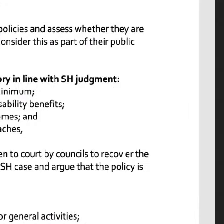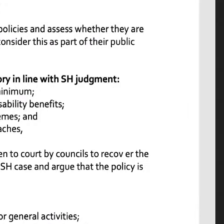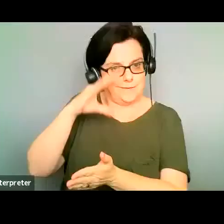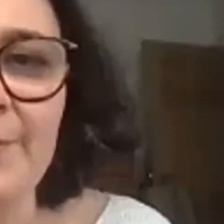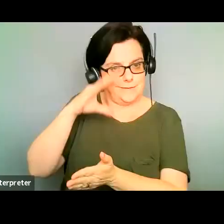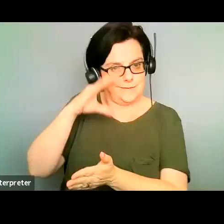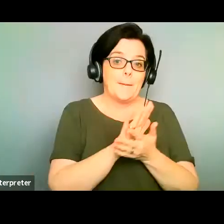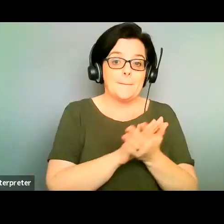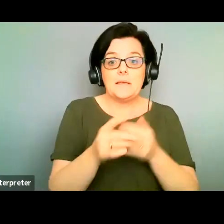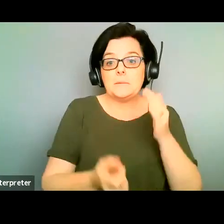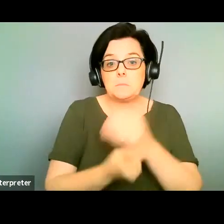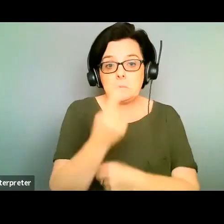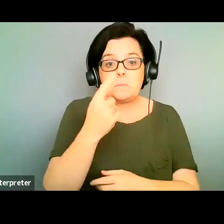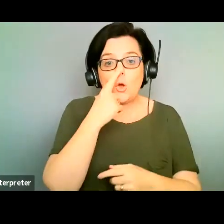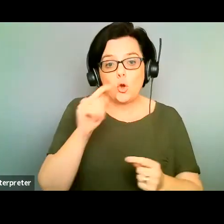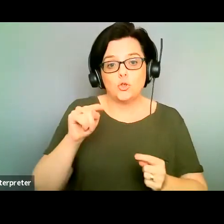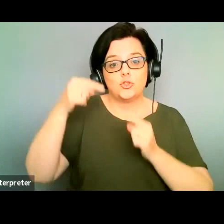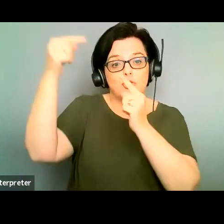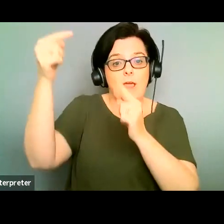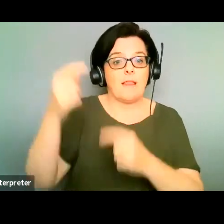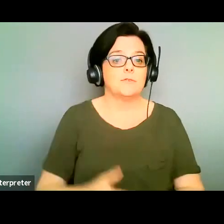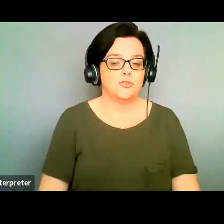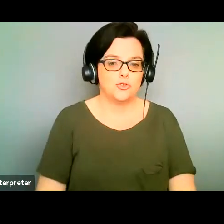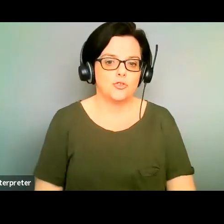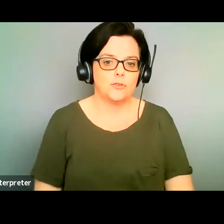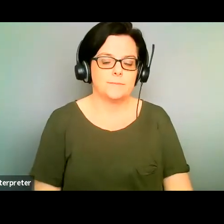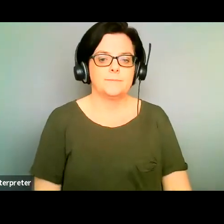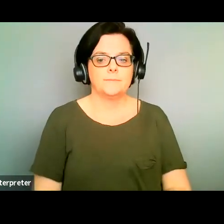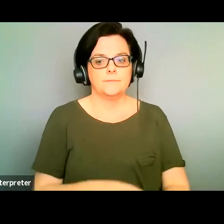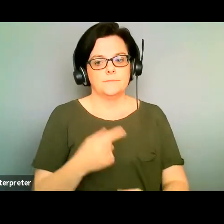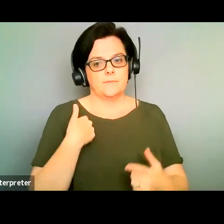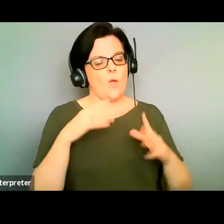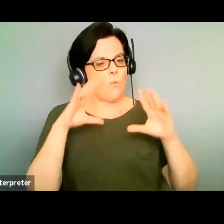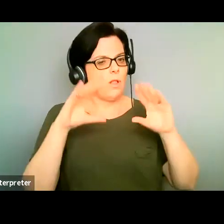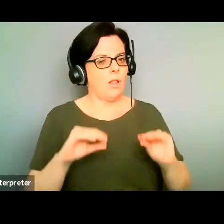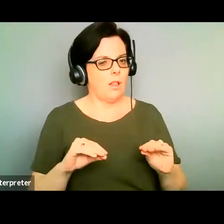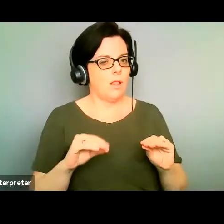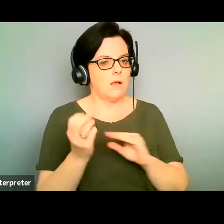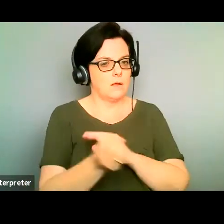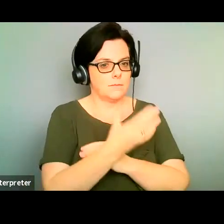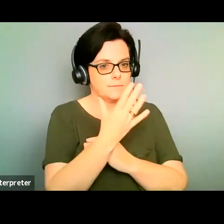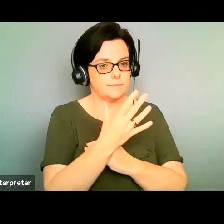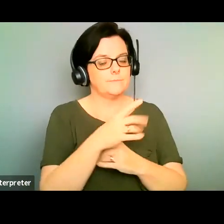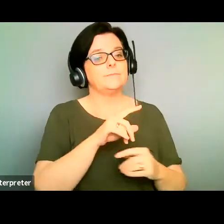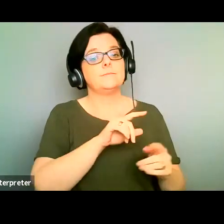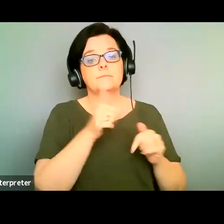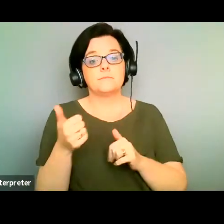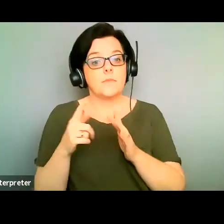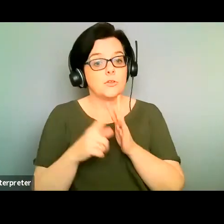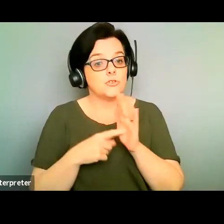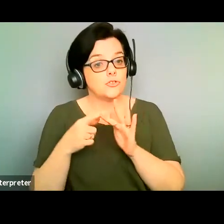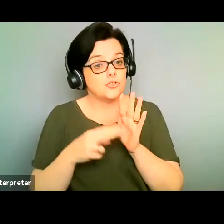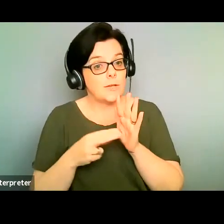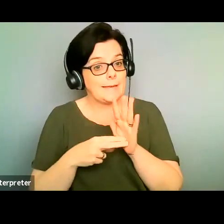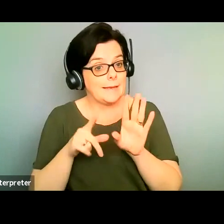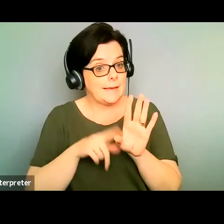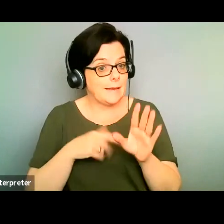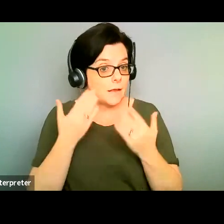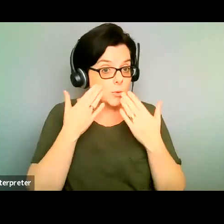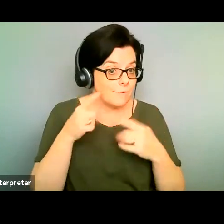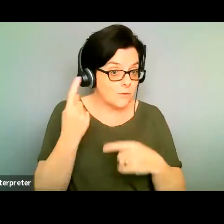challenged legally. So that, I'm stopping it there. And Jenny, I don't know if you want to come